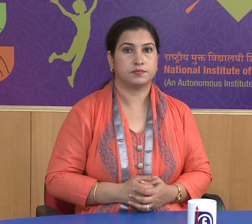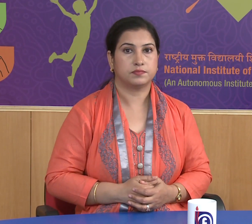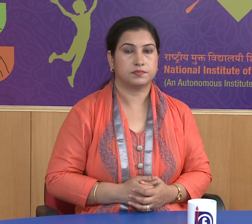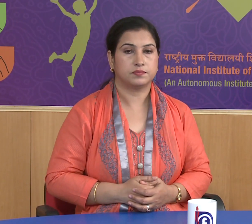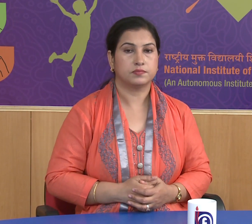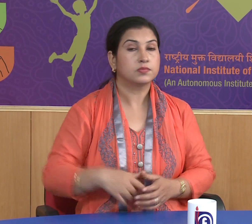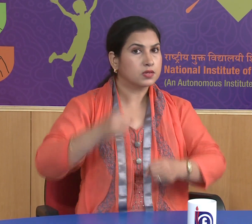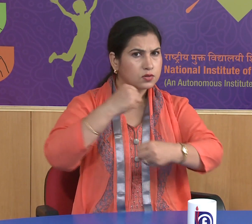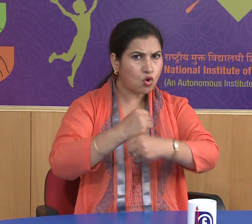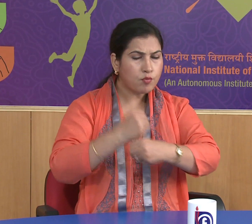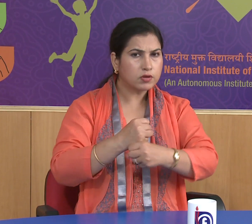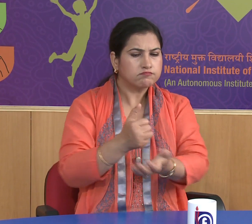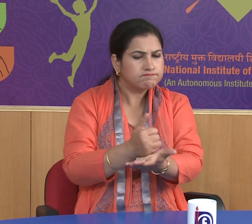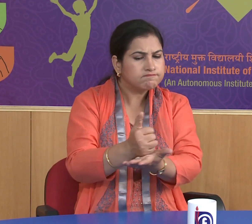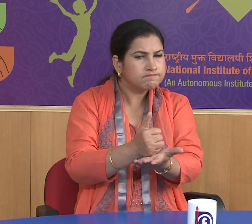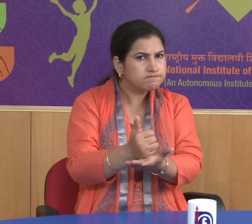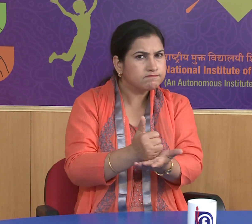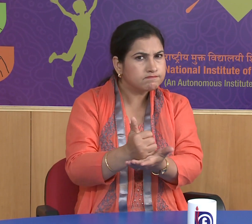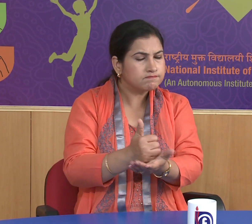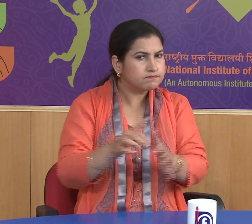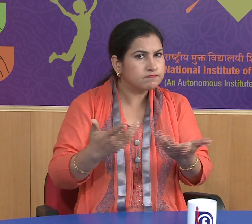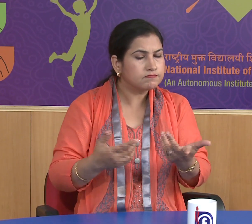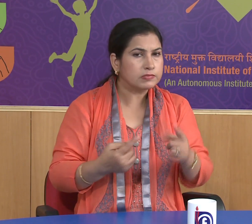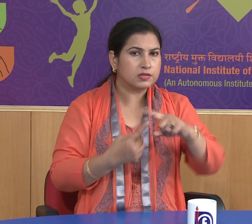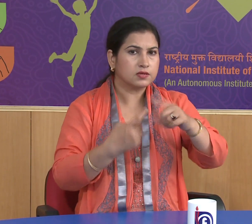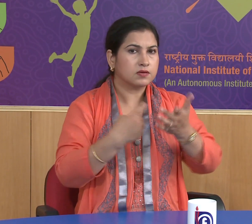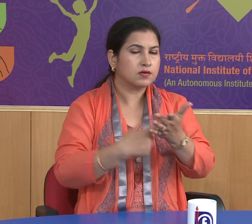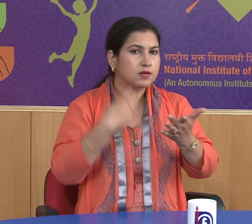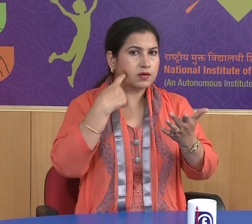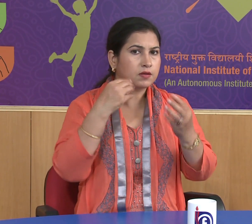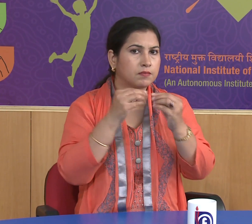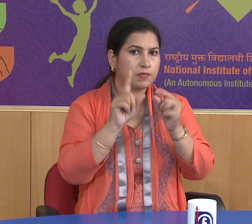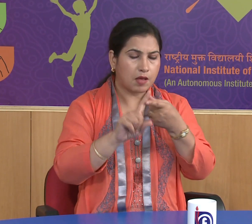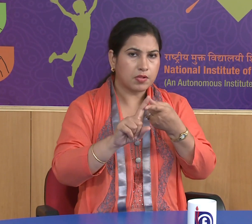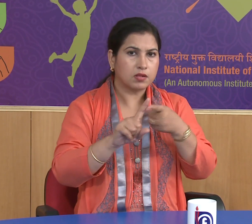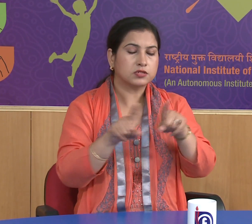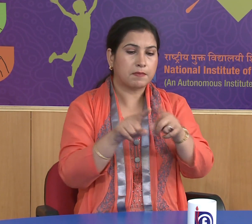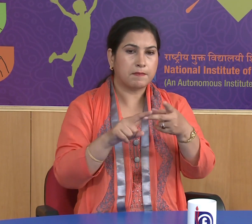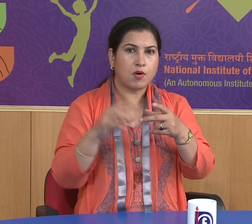the government is trying to develop the tribal and backward areas.